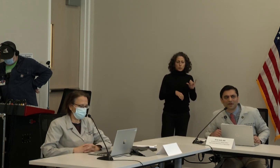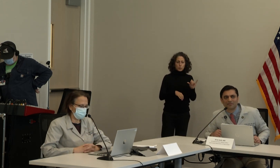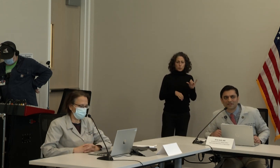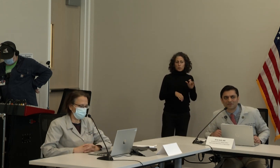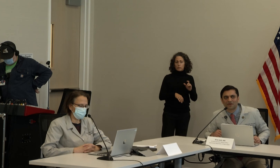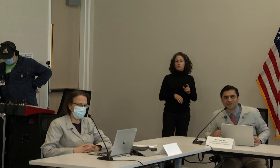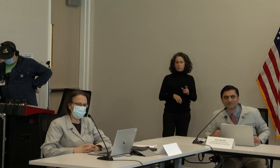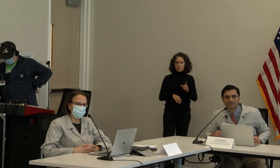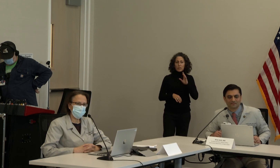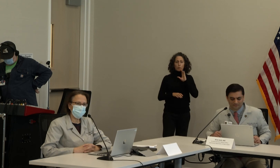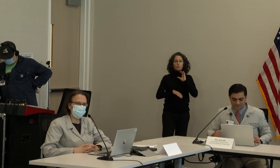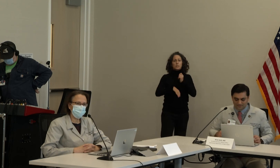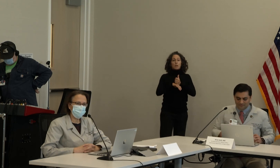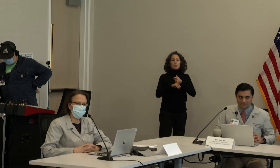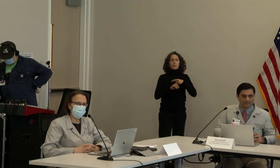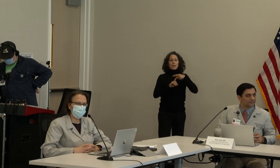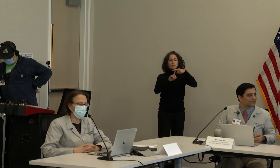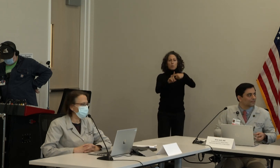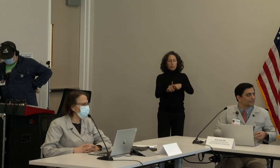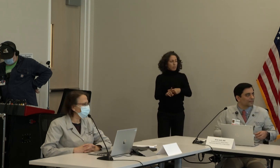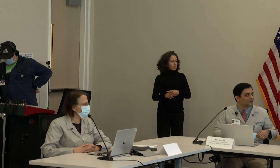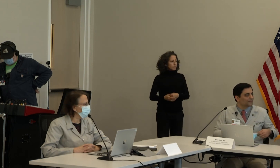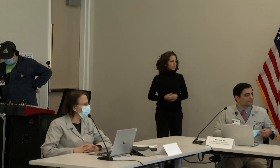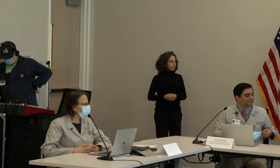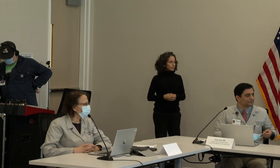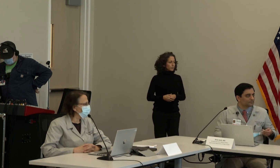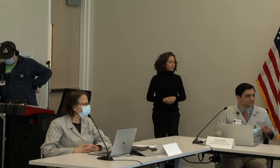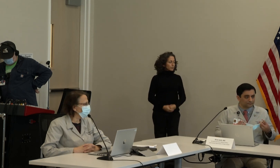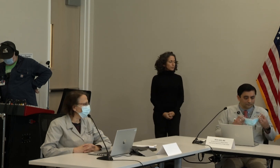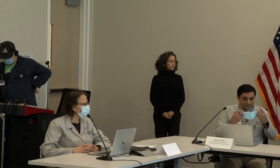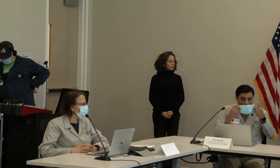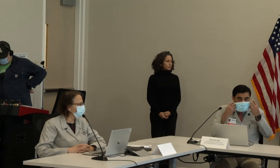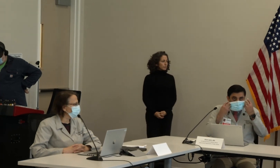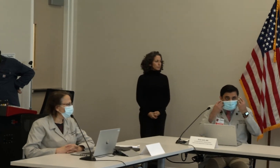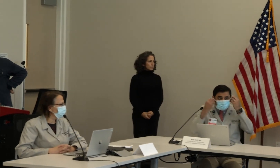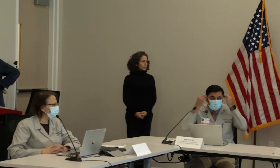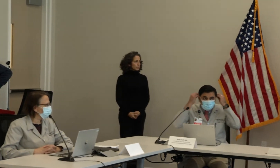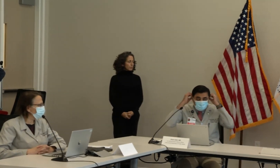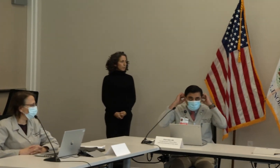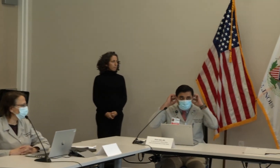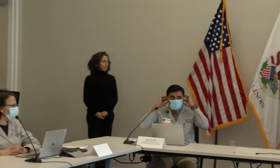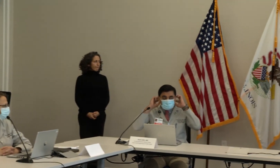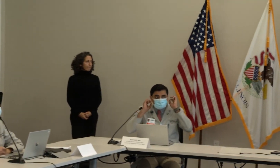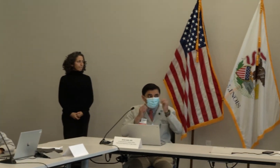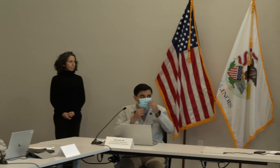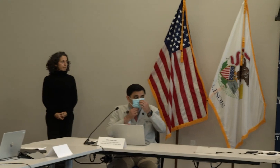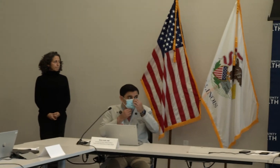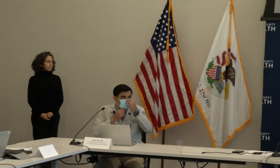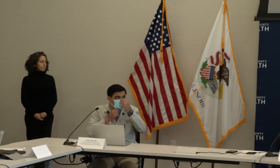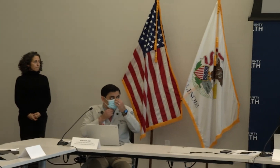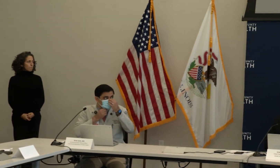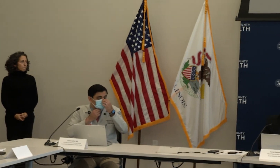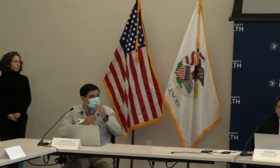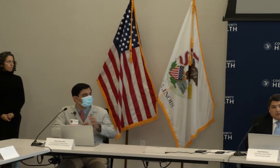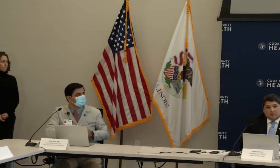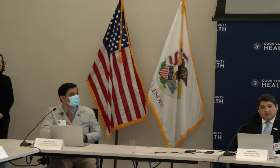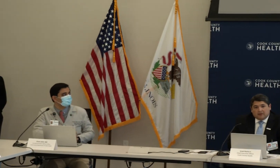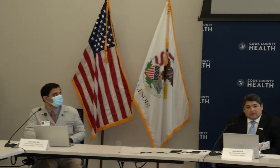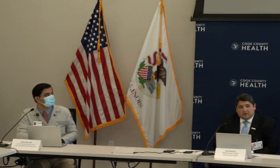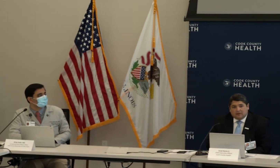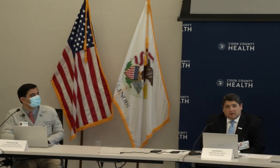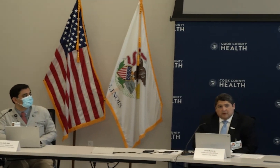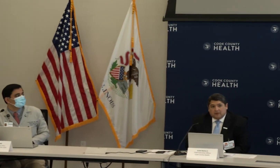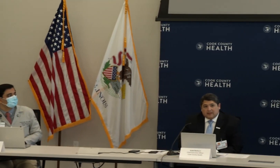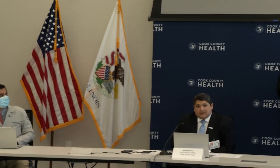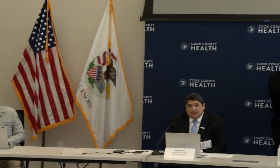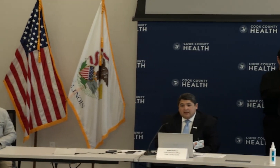be stood up next month. And this is Israel. What I would add is that we are working very closely, again, with the commission and with the president's office. What we want to make